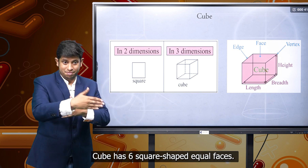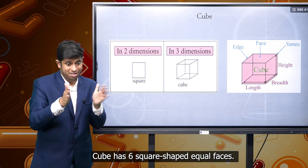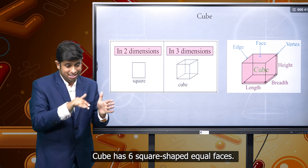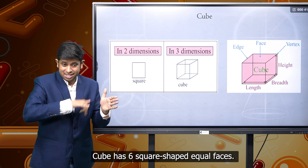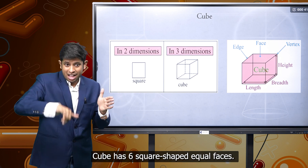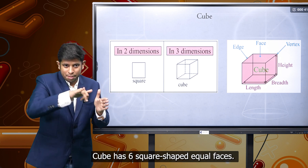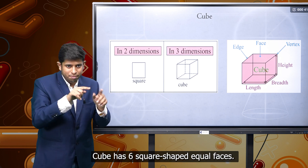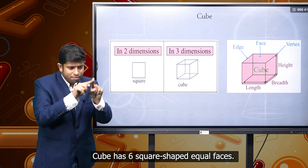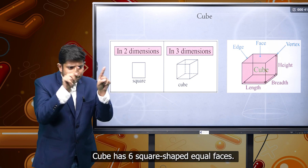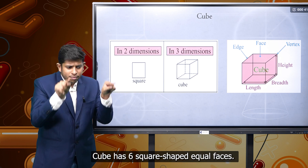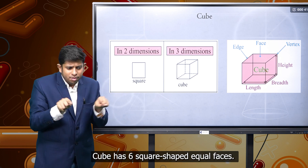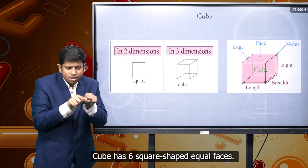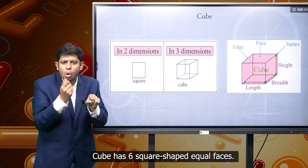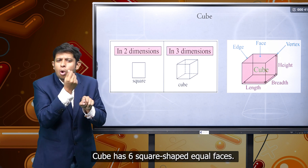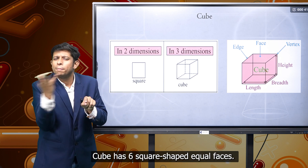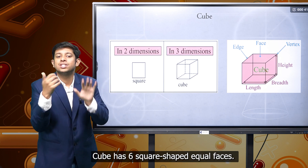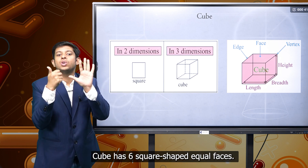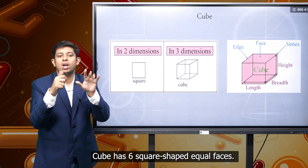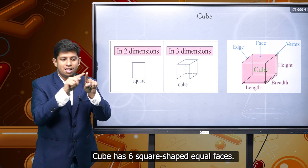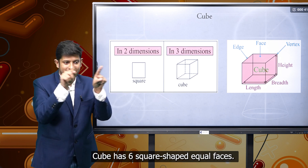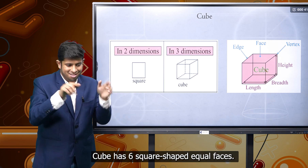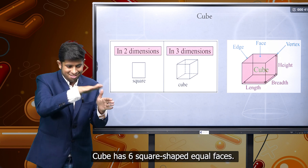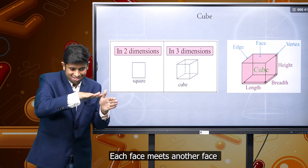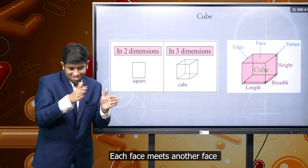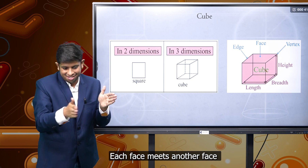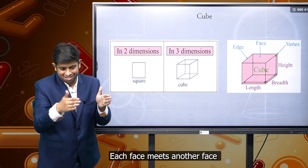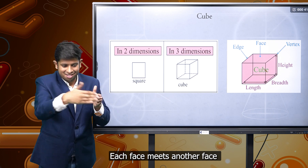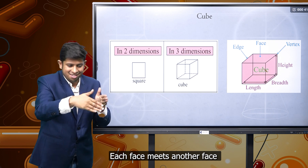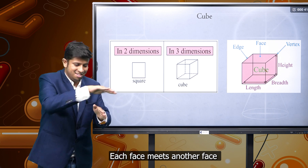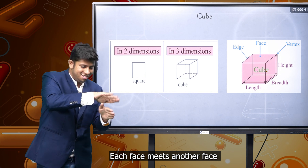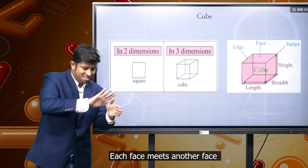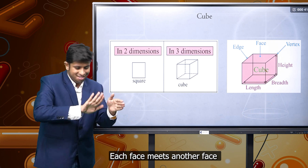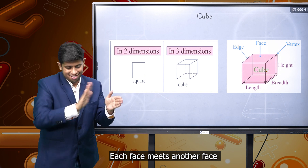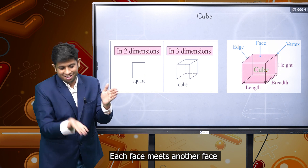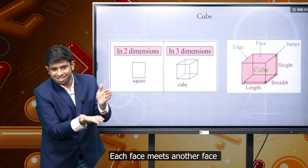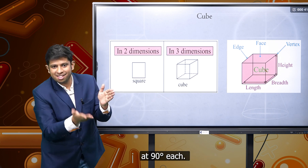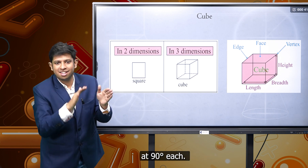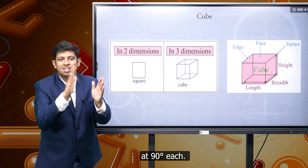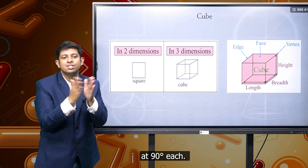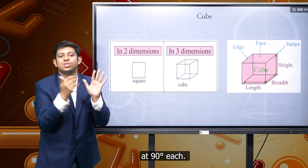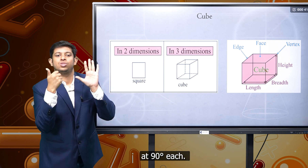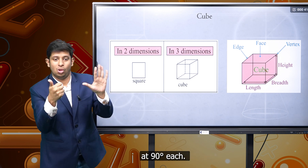Cube has 6 square-shaped equal faces. Each face meets another face at 90 degrees